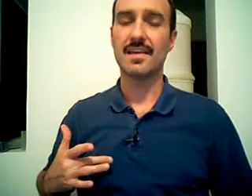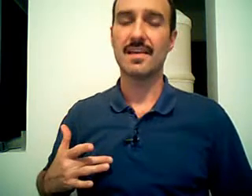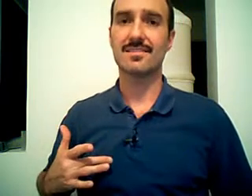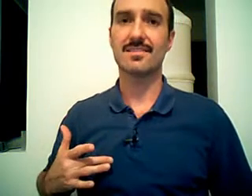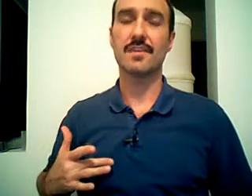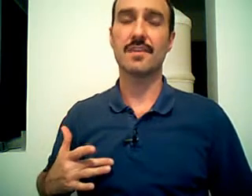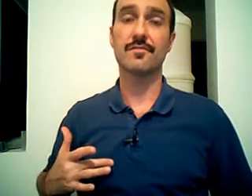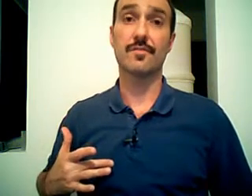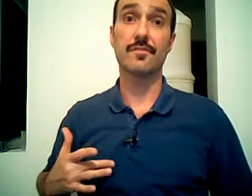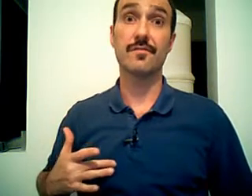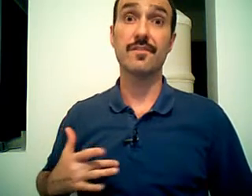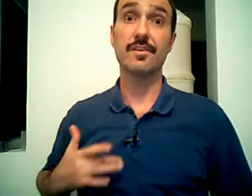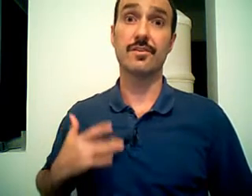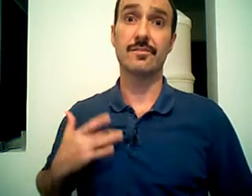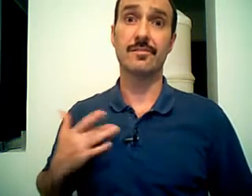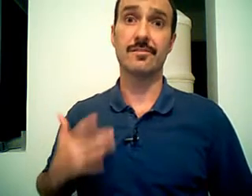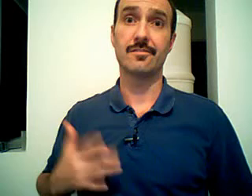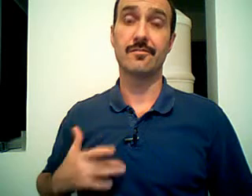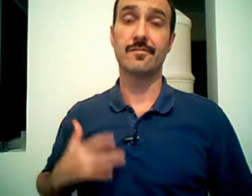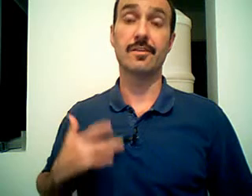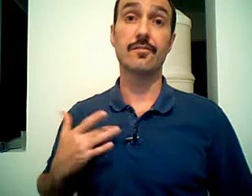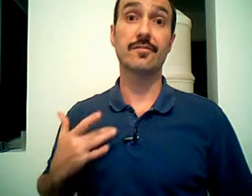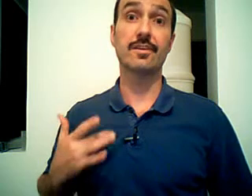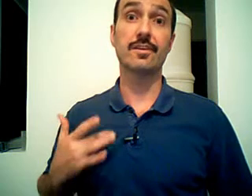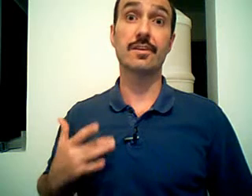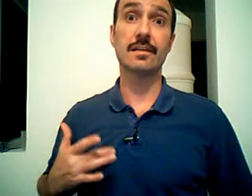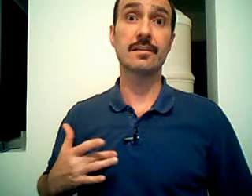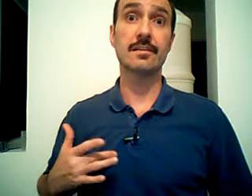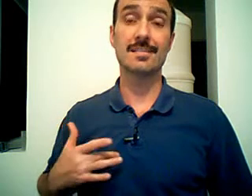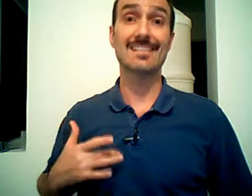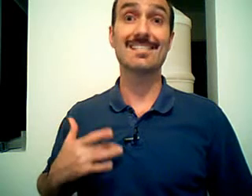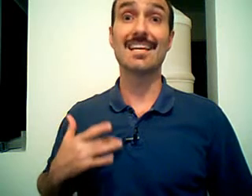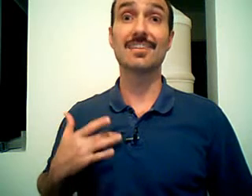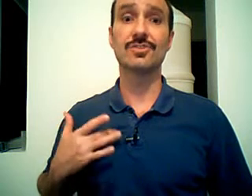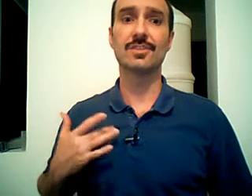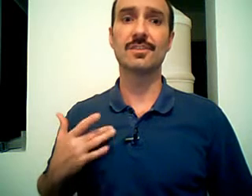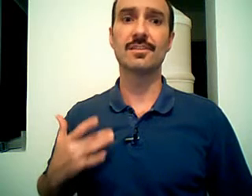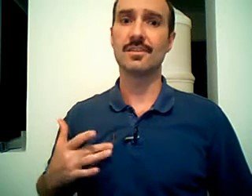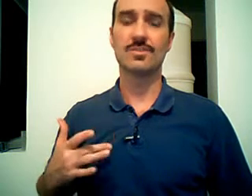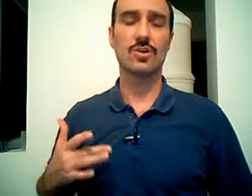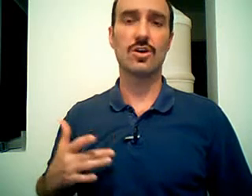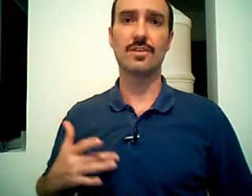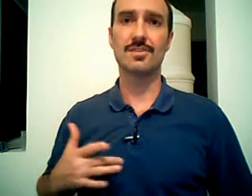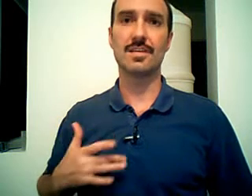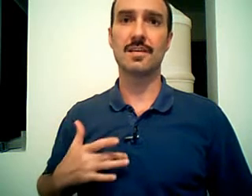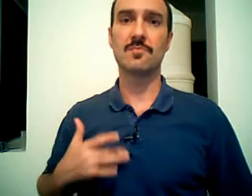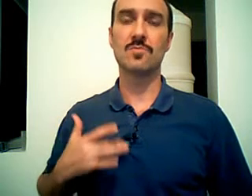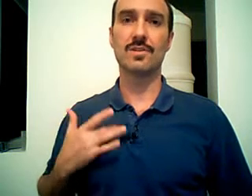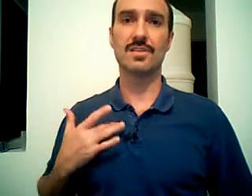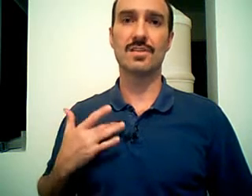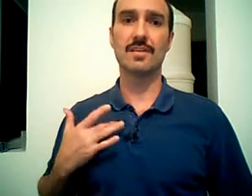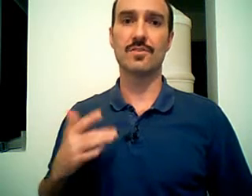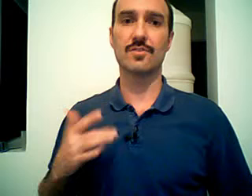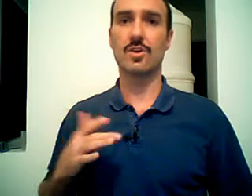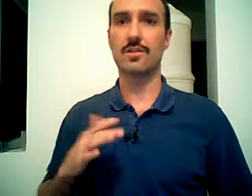that's the sign for feel. Feel, feeling, sensation. It's all the same, one sign for all of